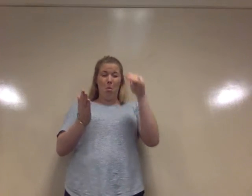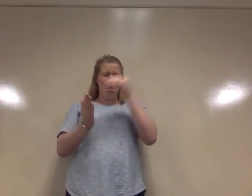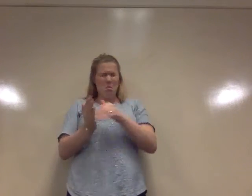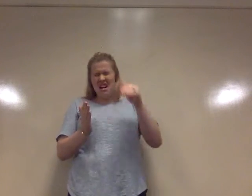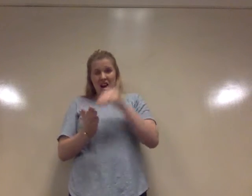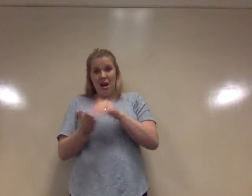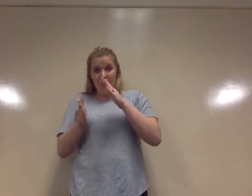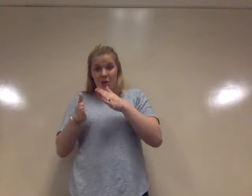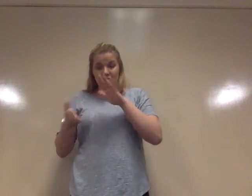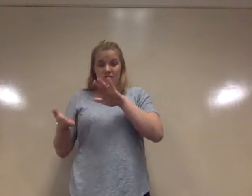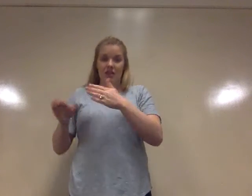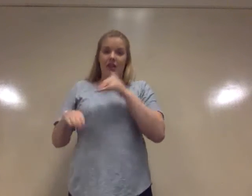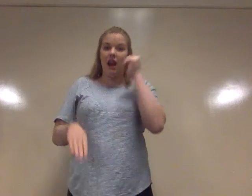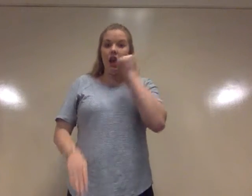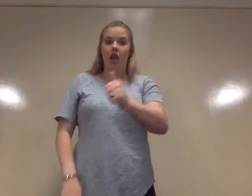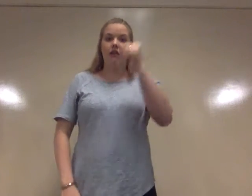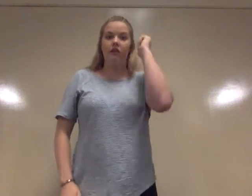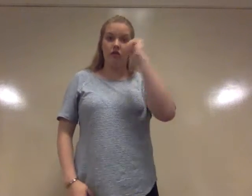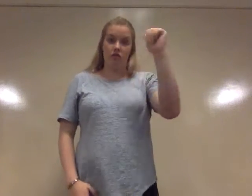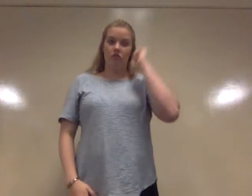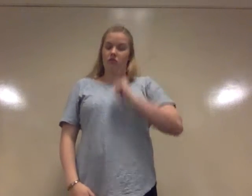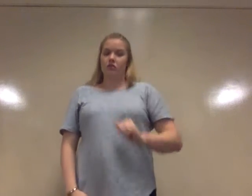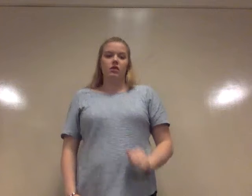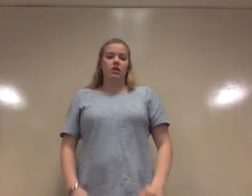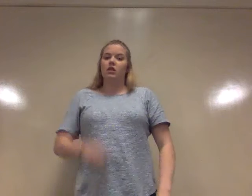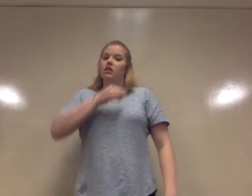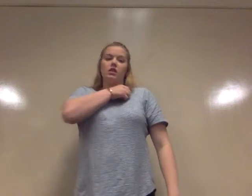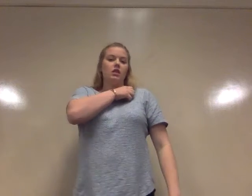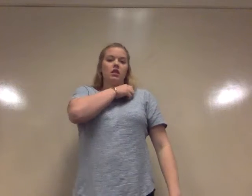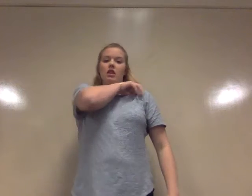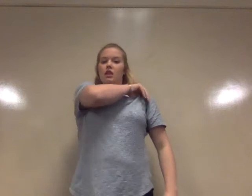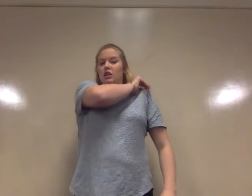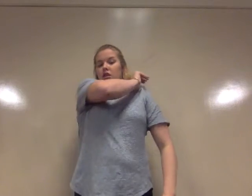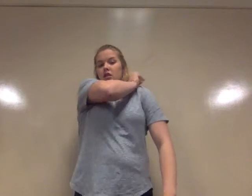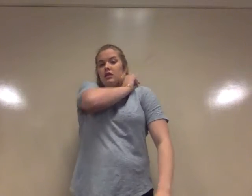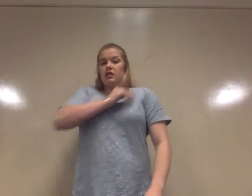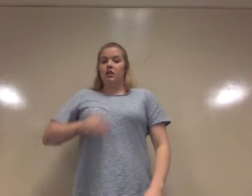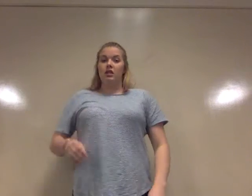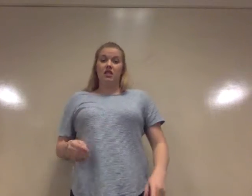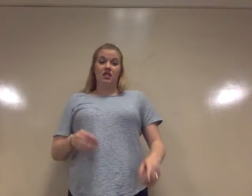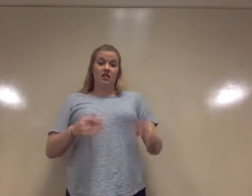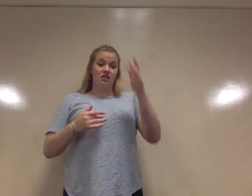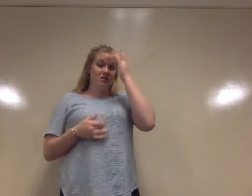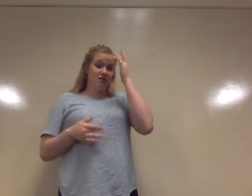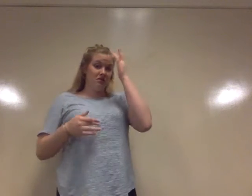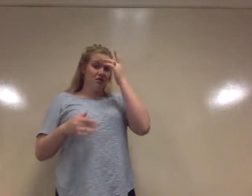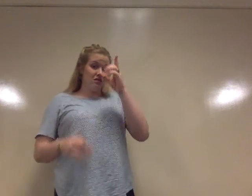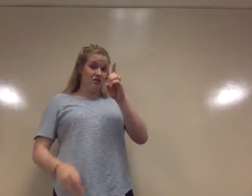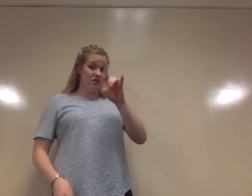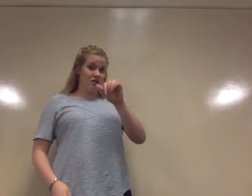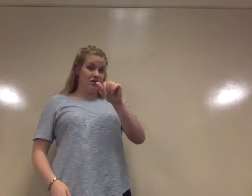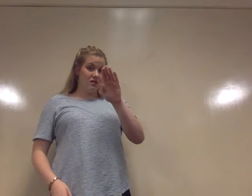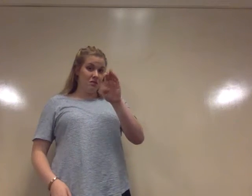year. Cases of diabetes are skyrocketing, particularly among our younger population.